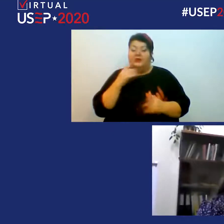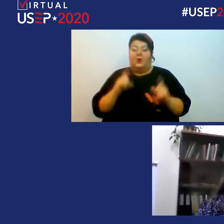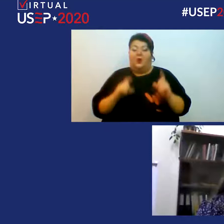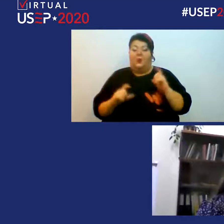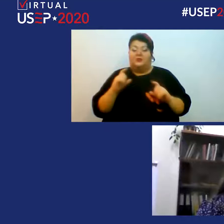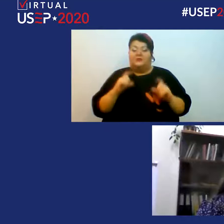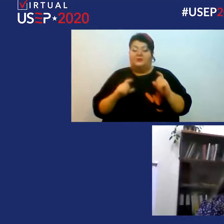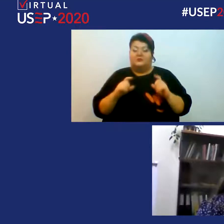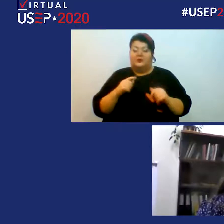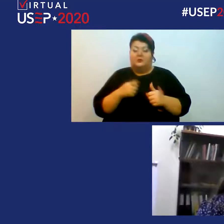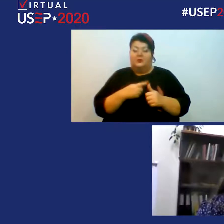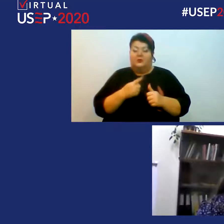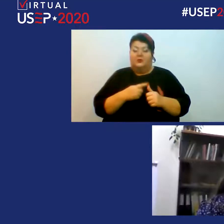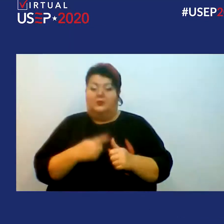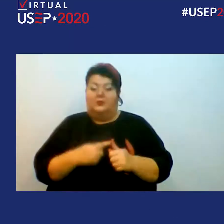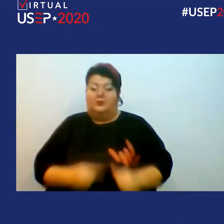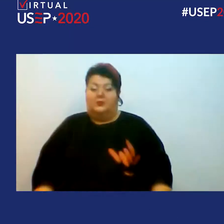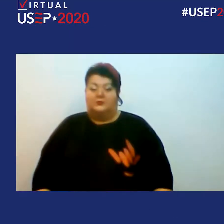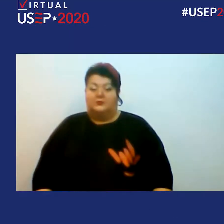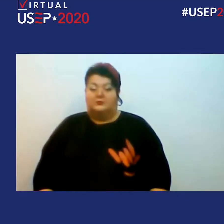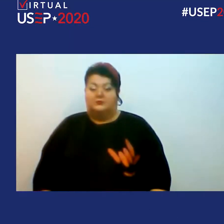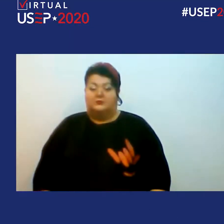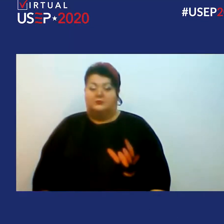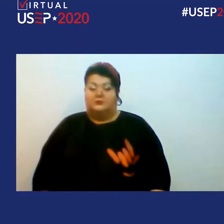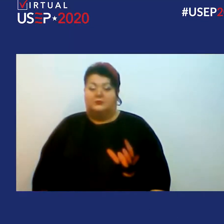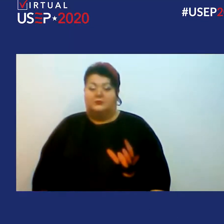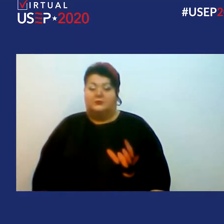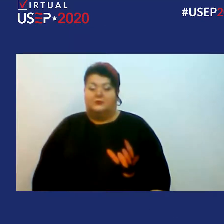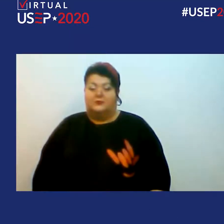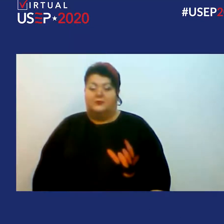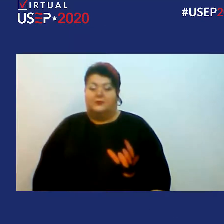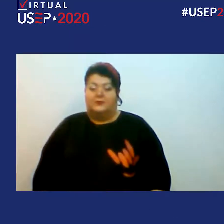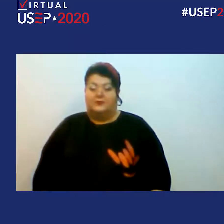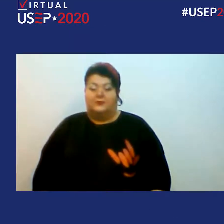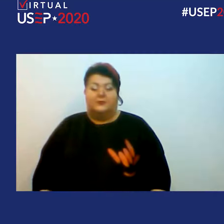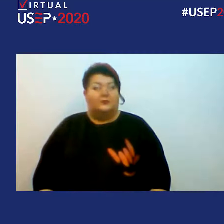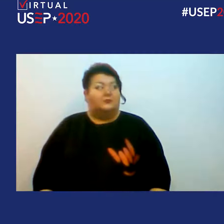Lviv National Ivan Franko University, postgraduate student. Hello.